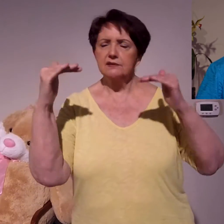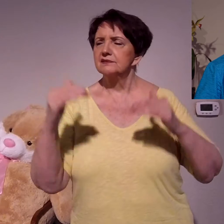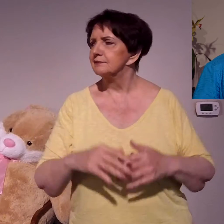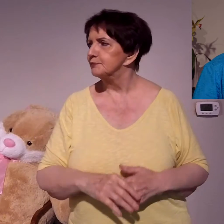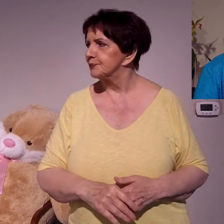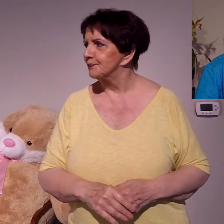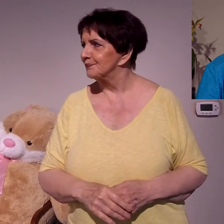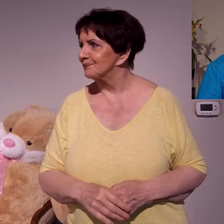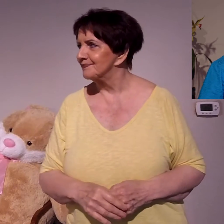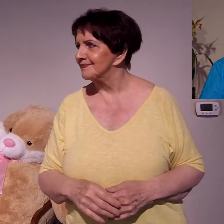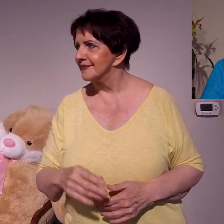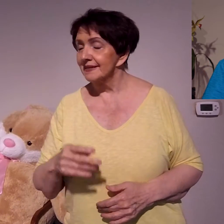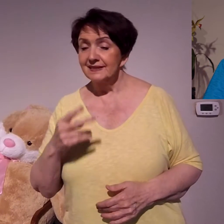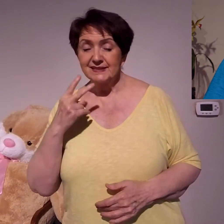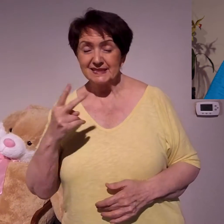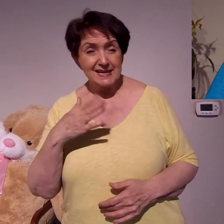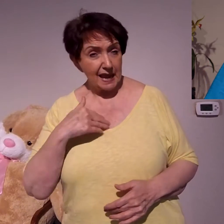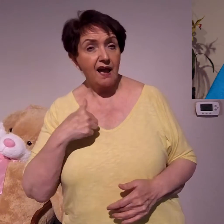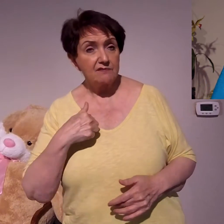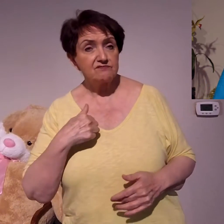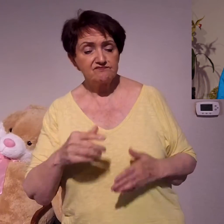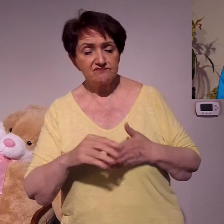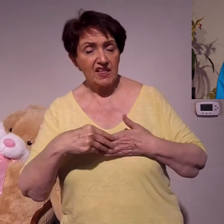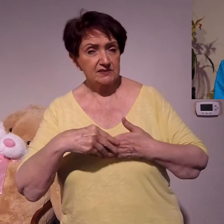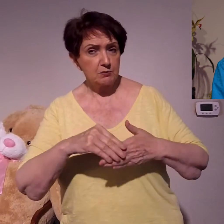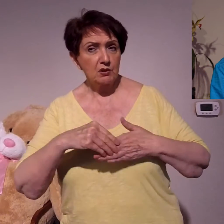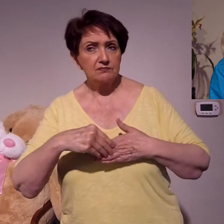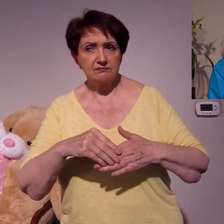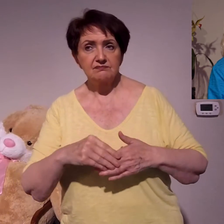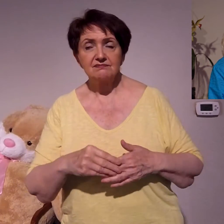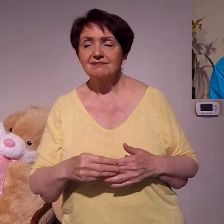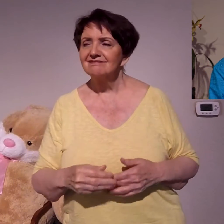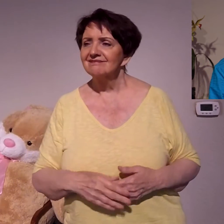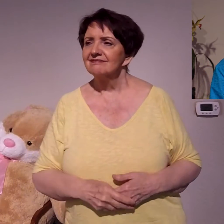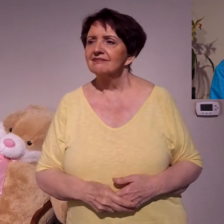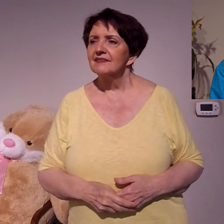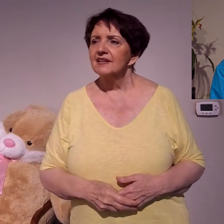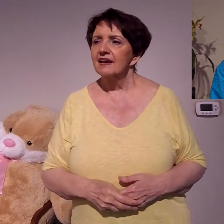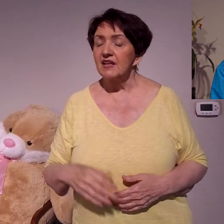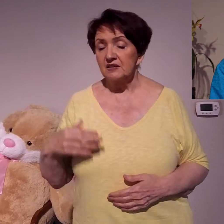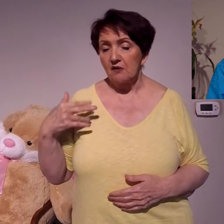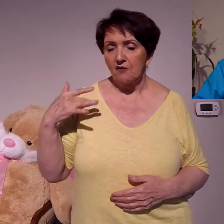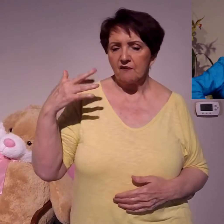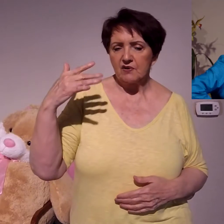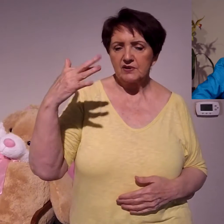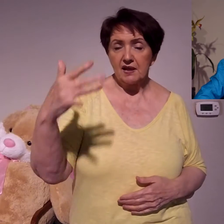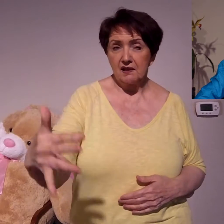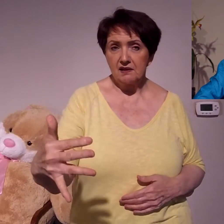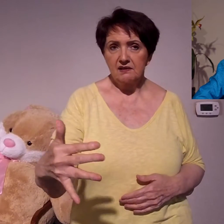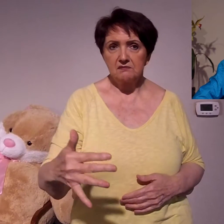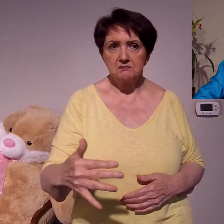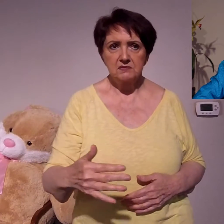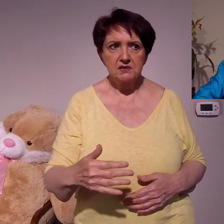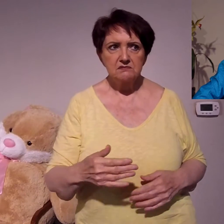how flexible I am? And then, of course, what happens? What happens is over time, resentment builds up. Well, I never get to do what I